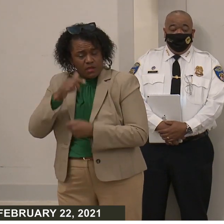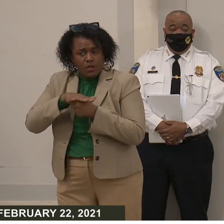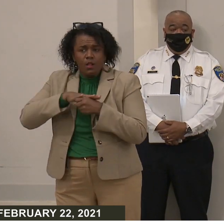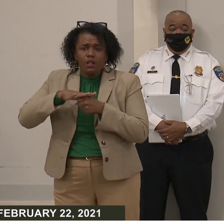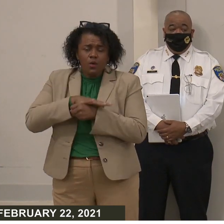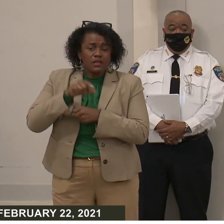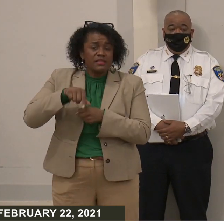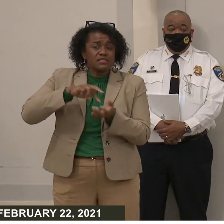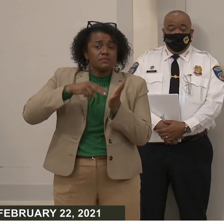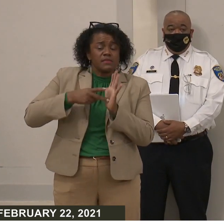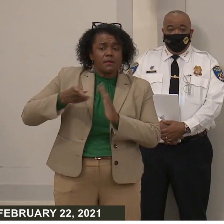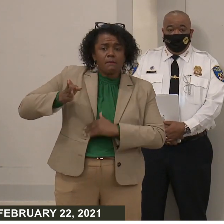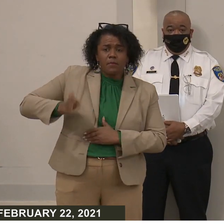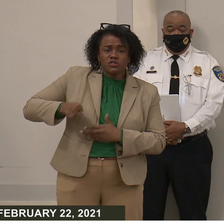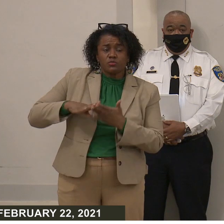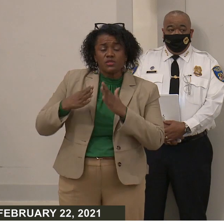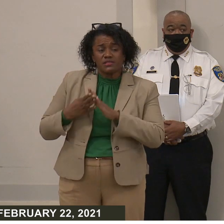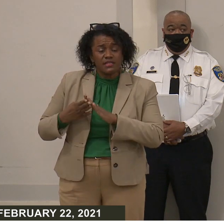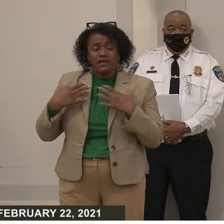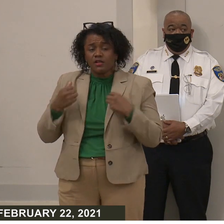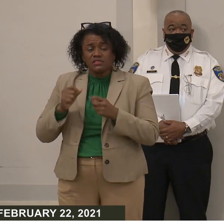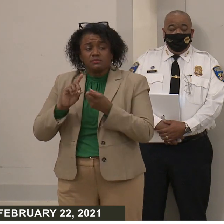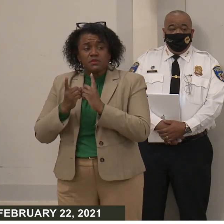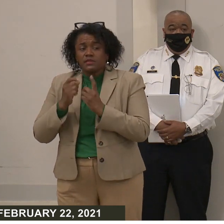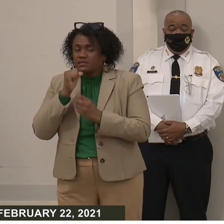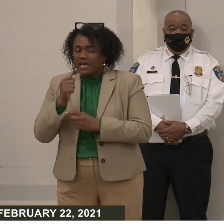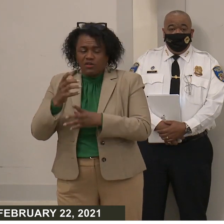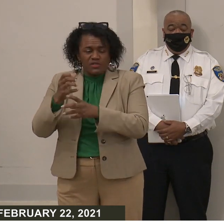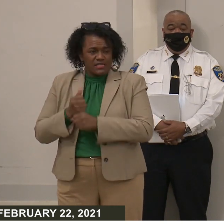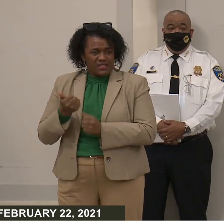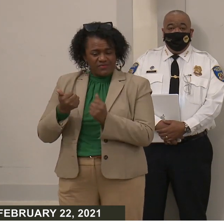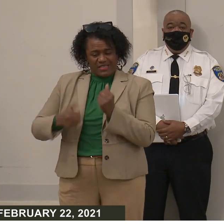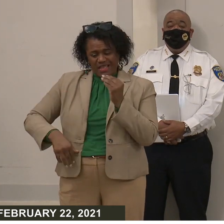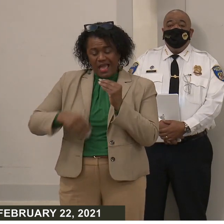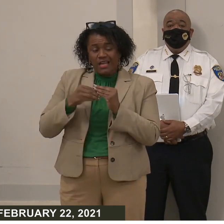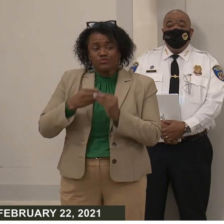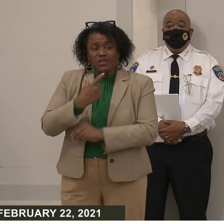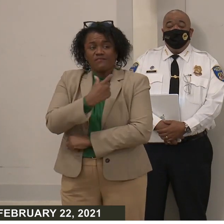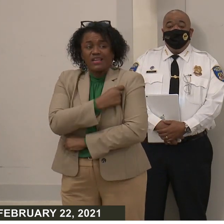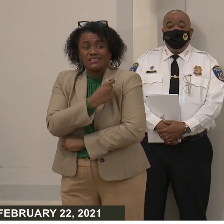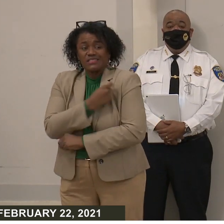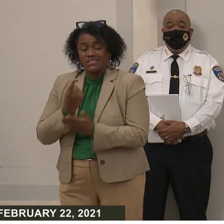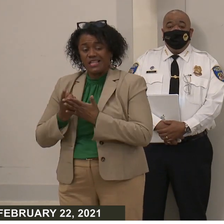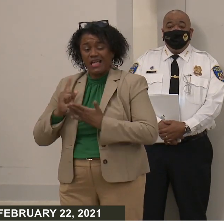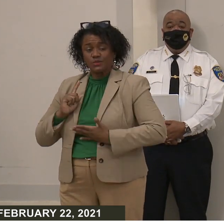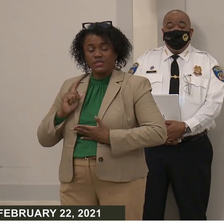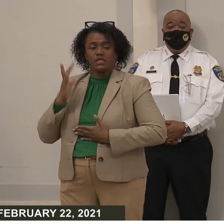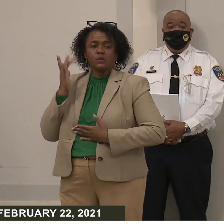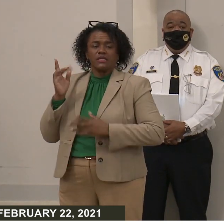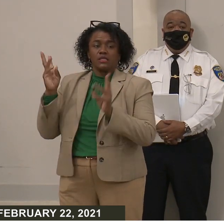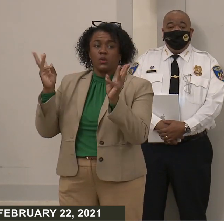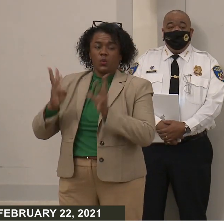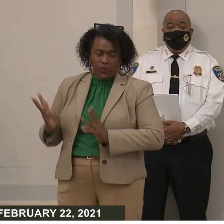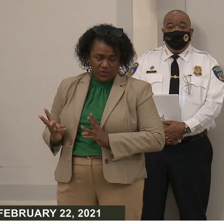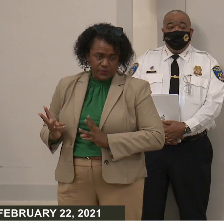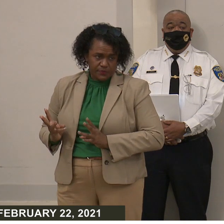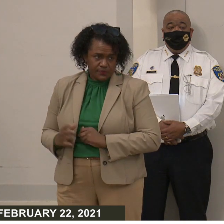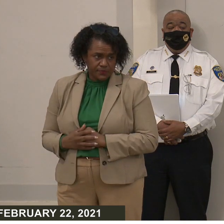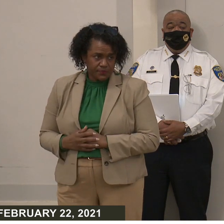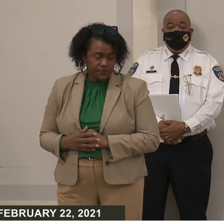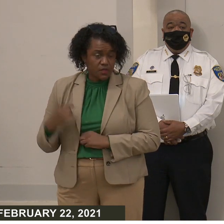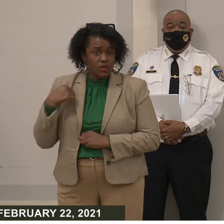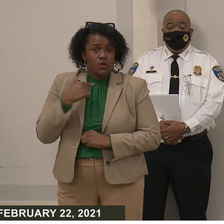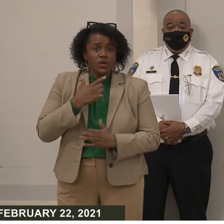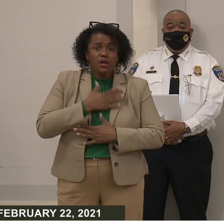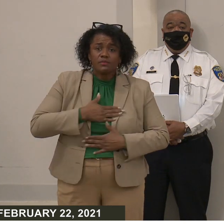that the Baltimore City Health Department did not receive any additional doses of the COVID-19 vaccine last week due to the weather challenges. We